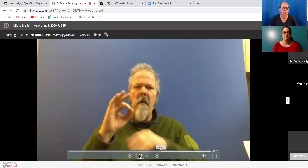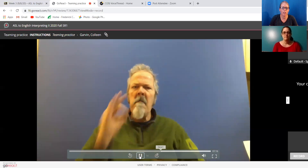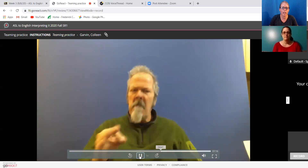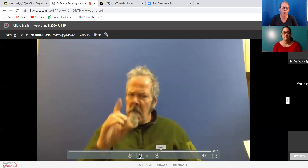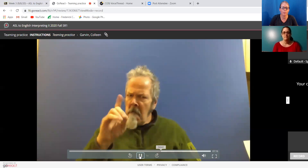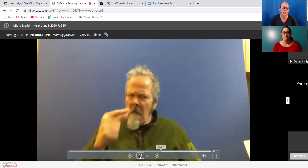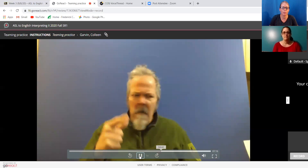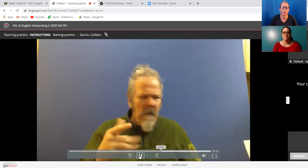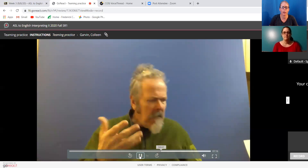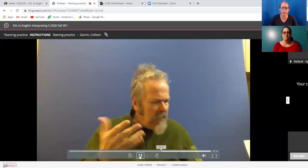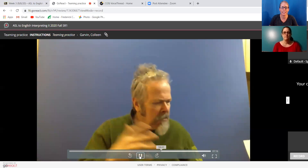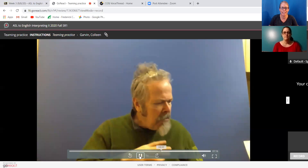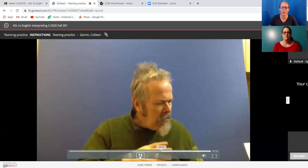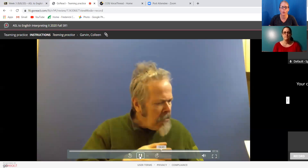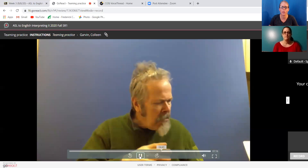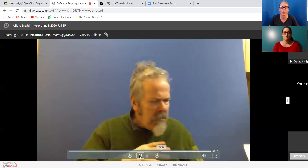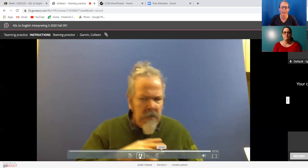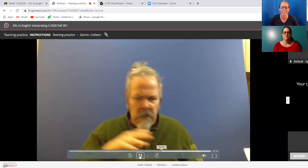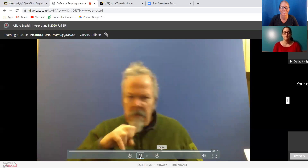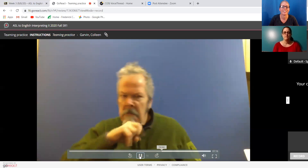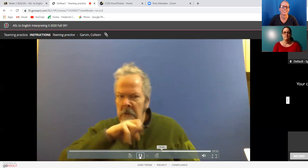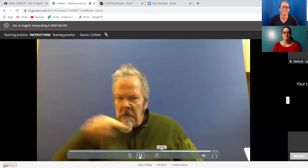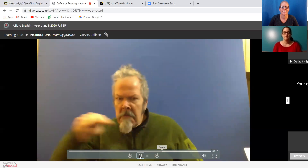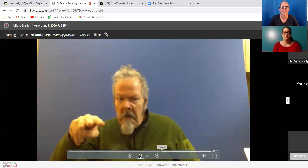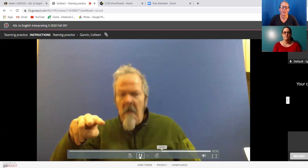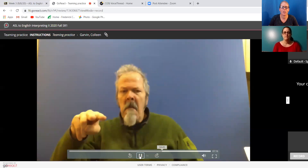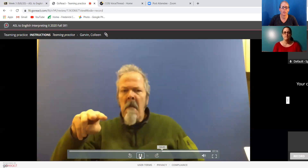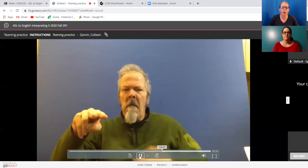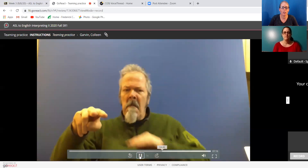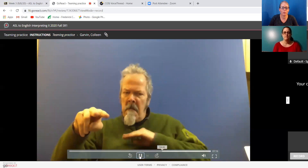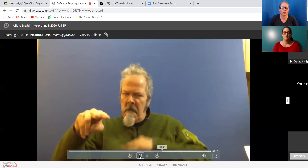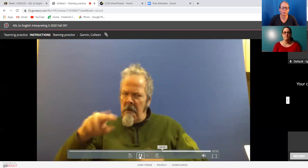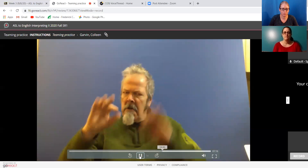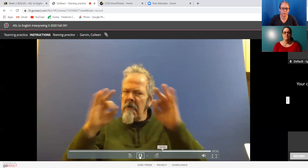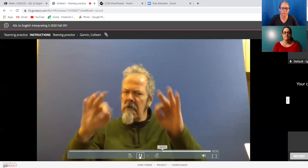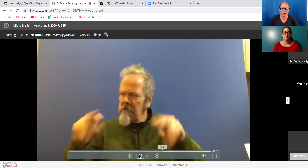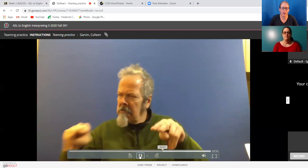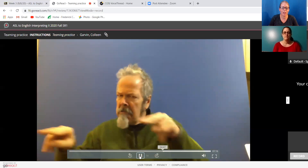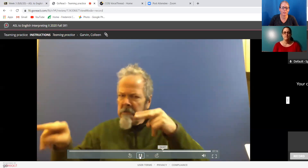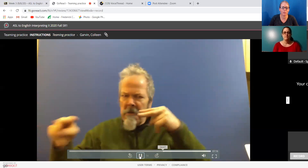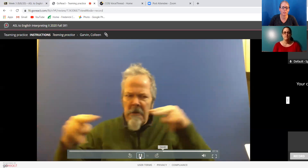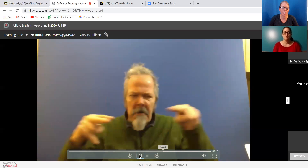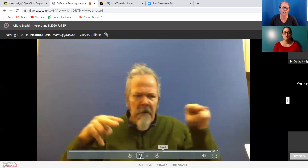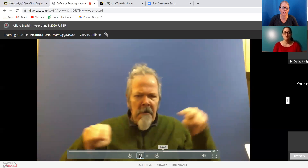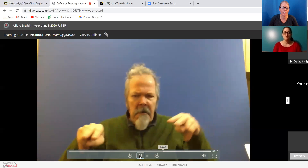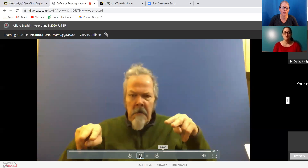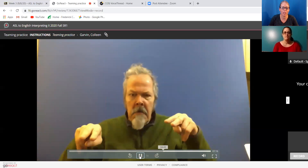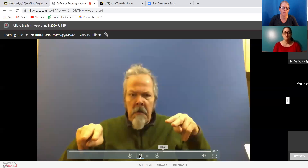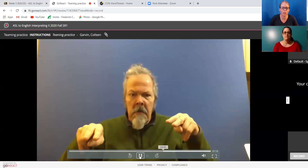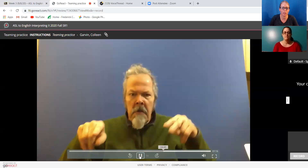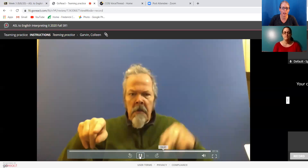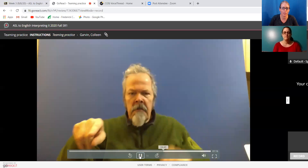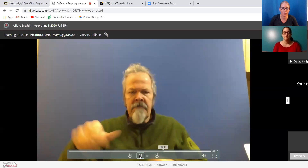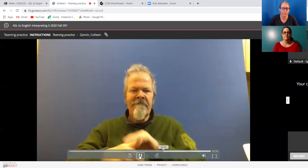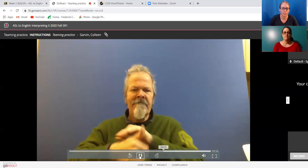And then the dog's head popped up. Great. His dog was okay. And then the frog felt some sign of relief when he